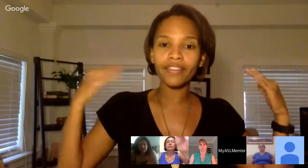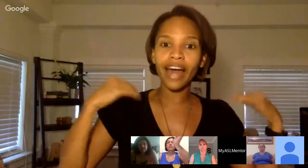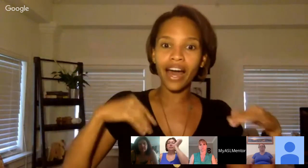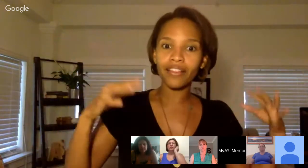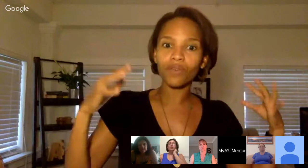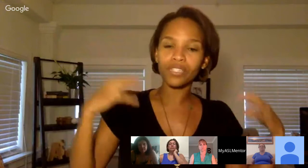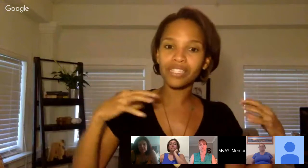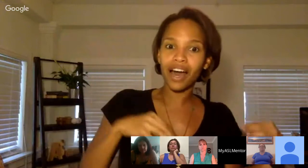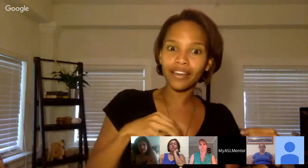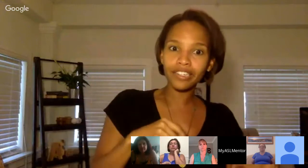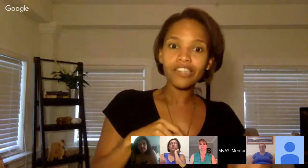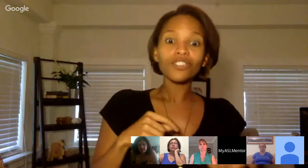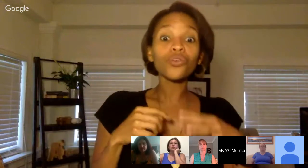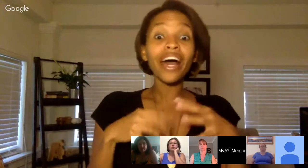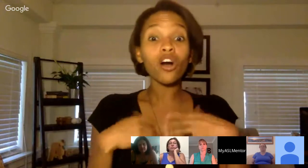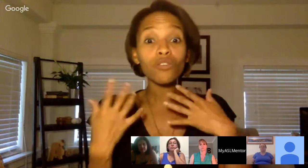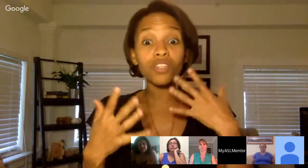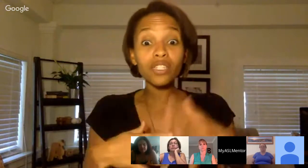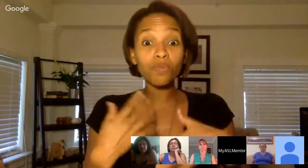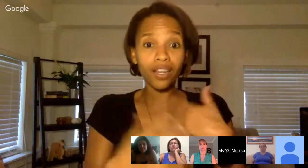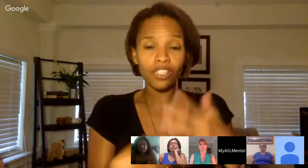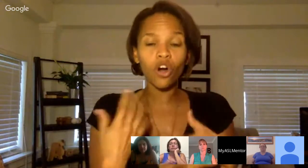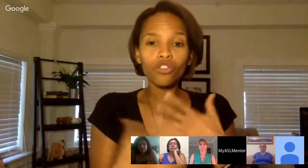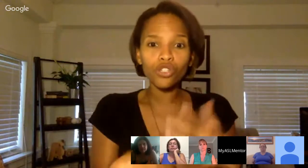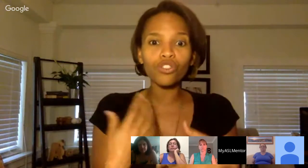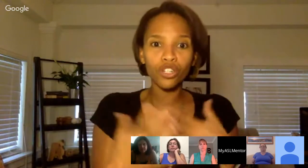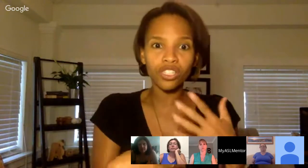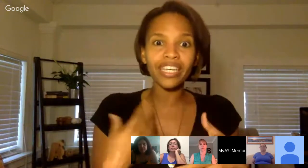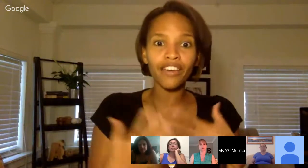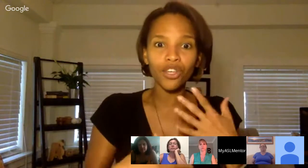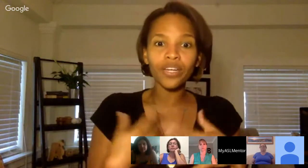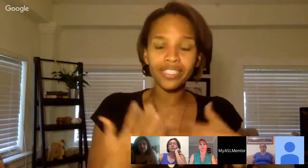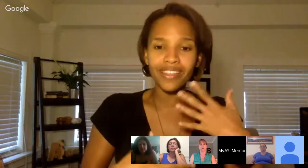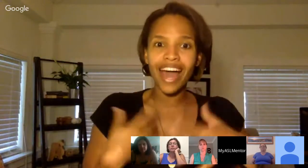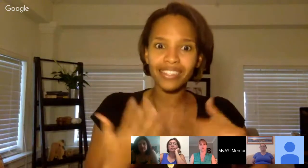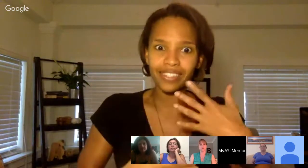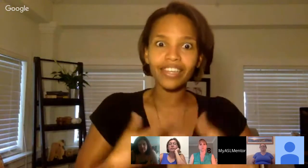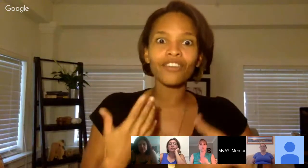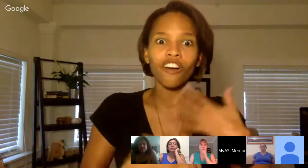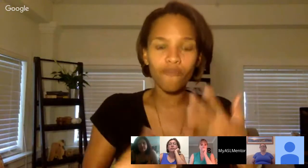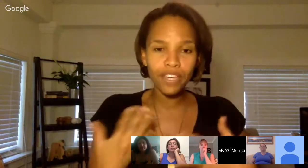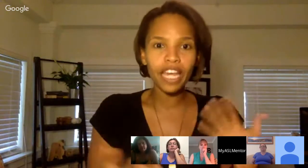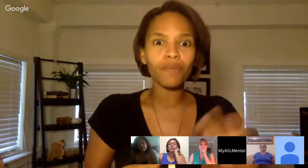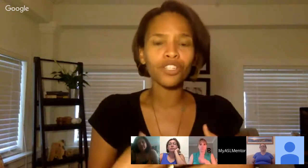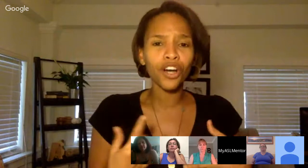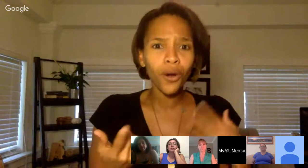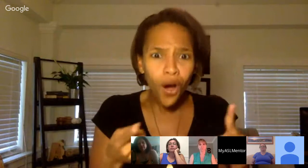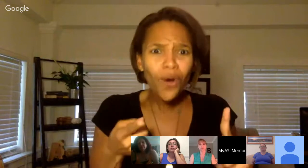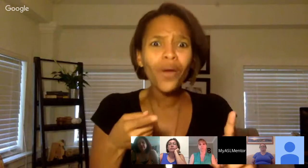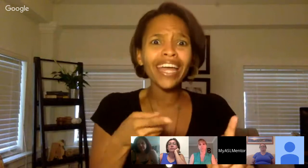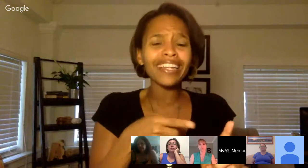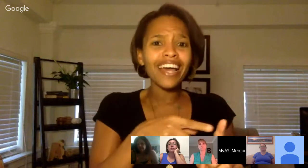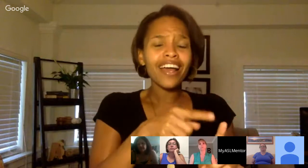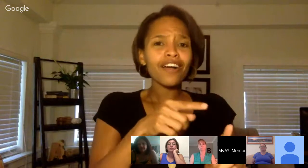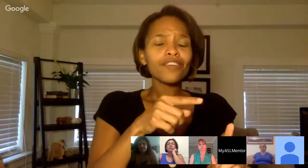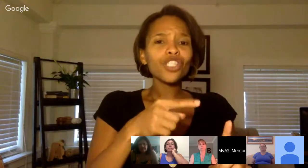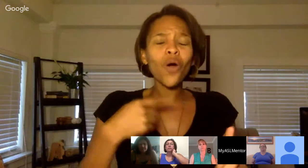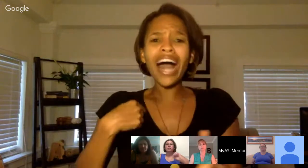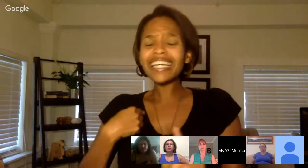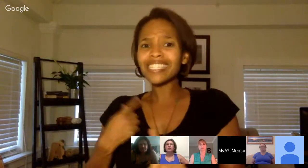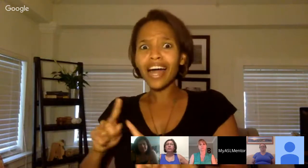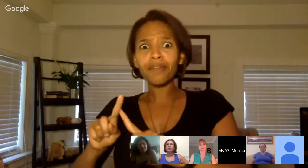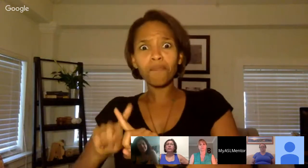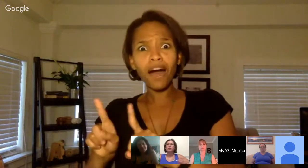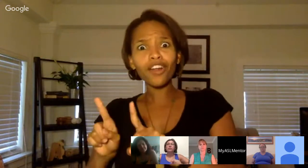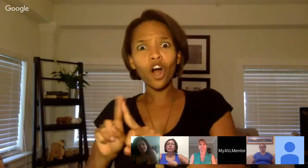way that was signed. So this process also starts to get you into that skill of being able to go, oh, wait, so